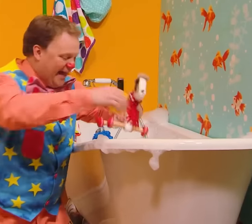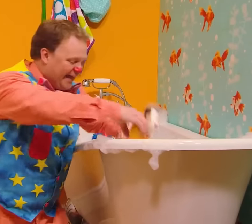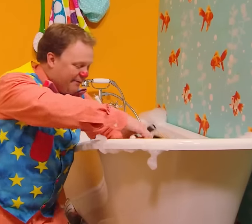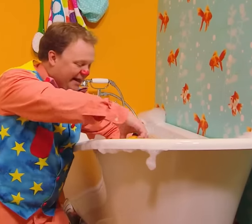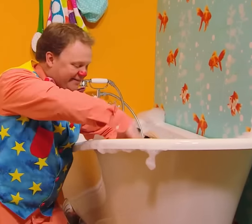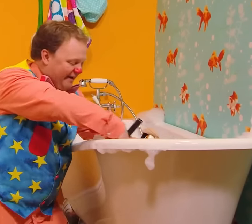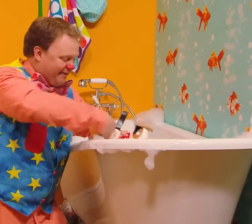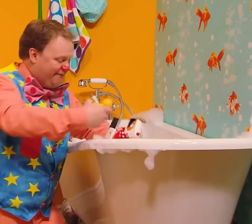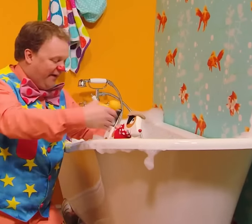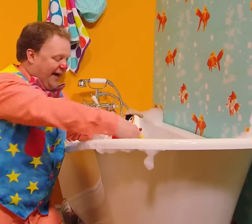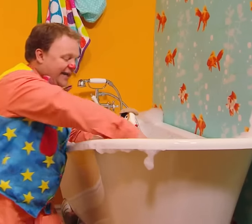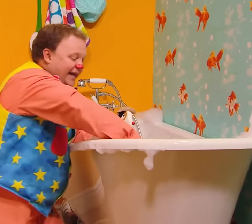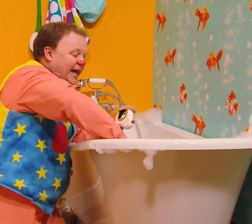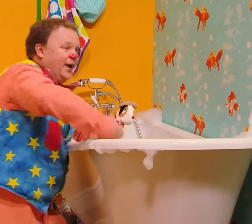Come on, let's have some fun.